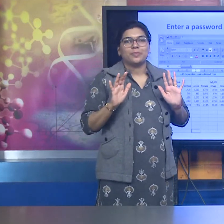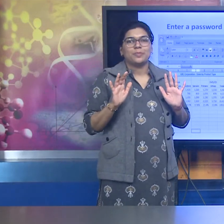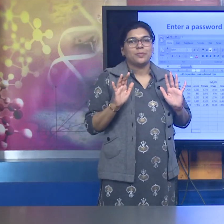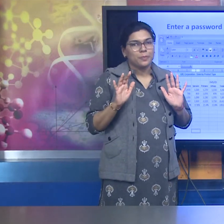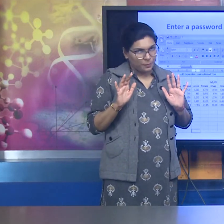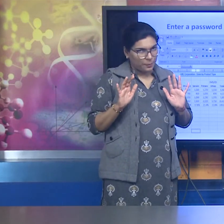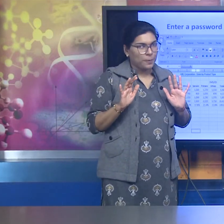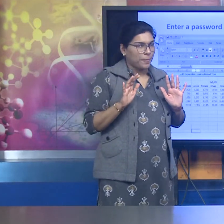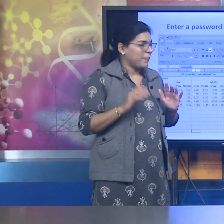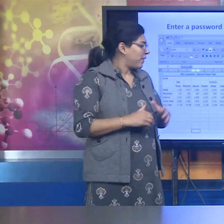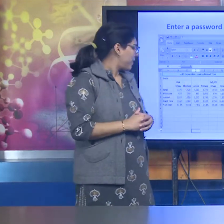desire.